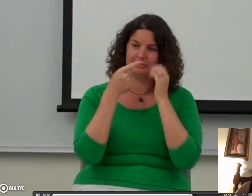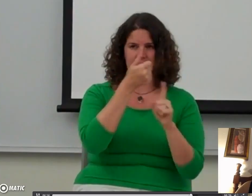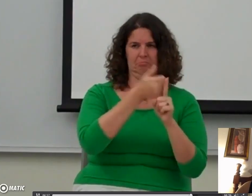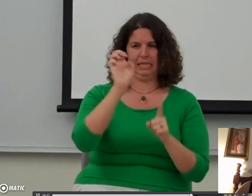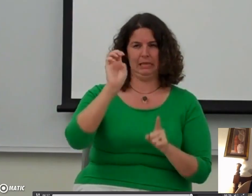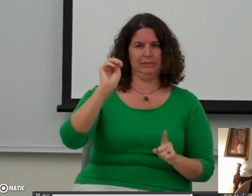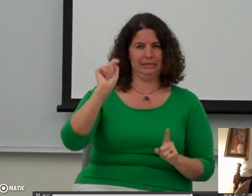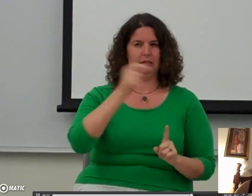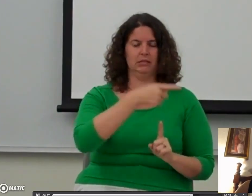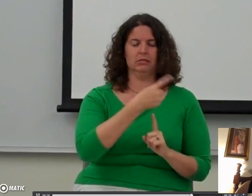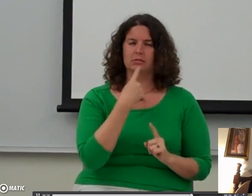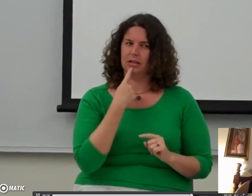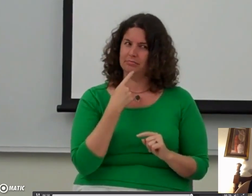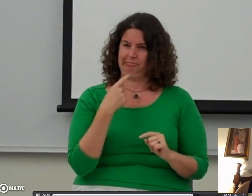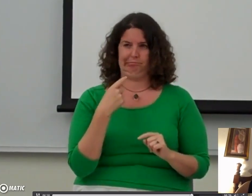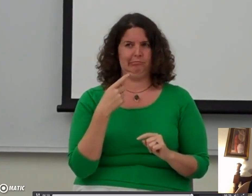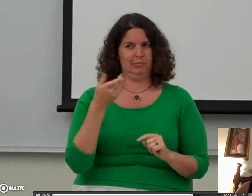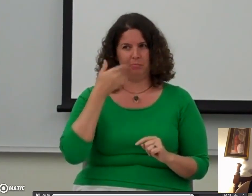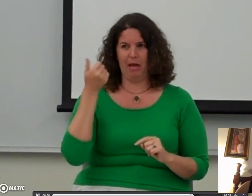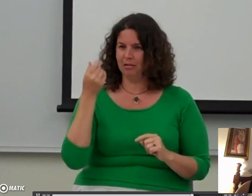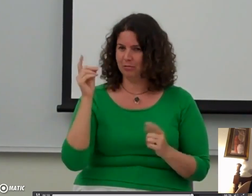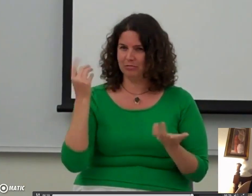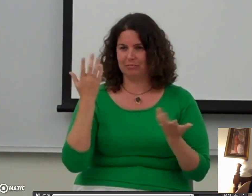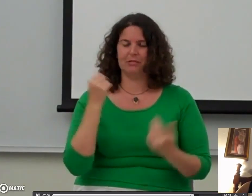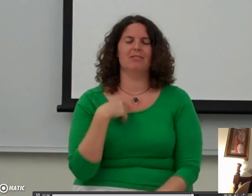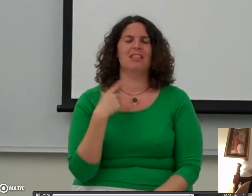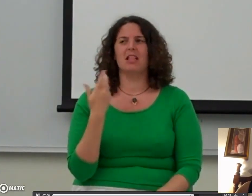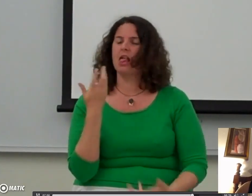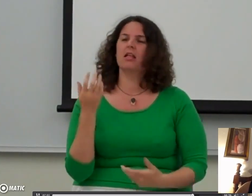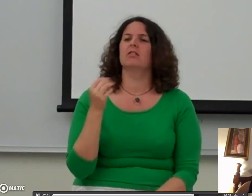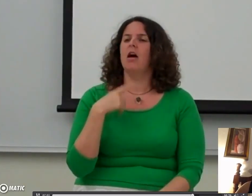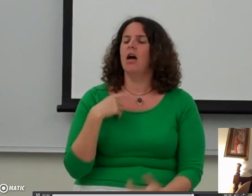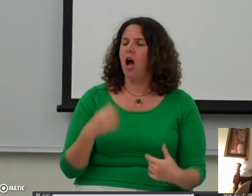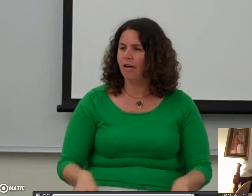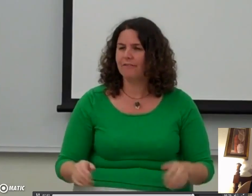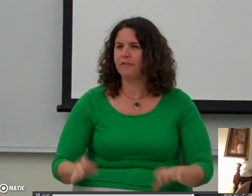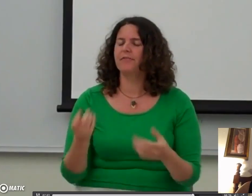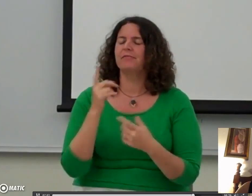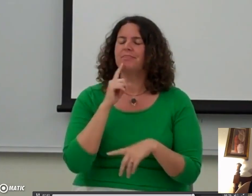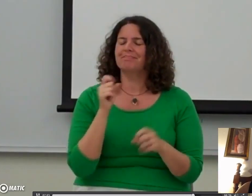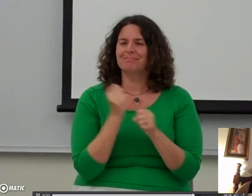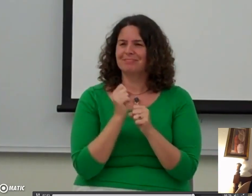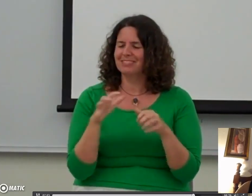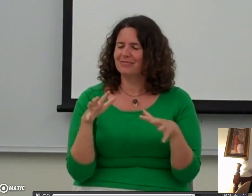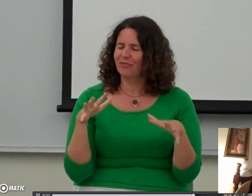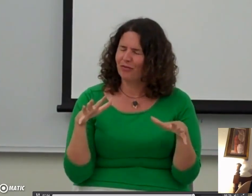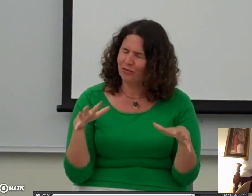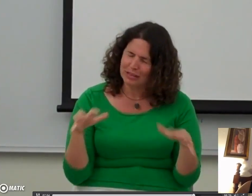cold, I can't move. And he was an MET. So he told me what I needed to do. So he told me to get